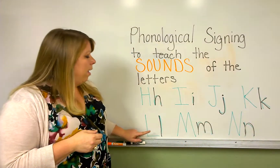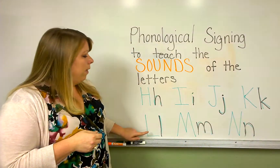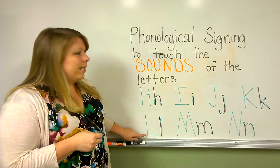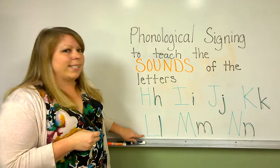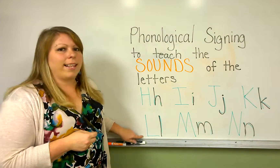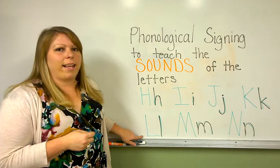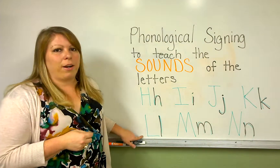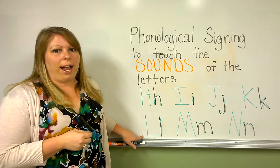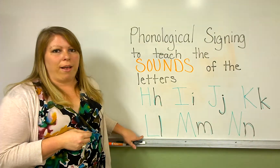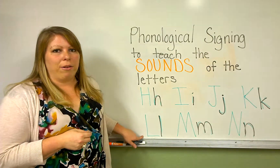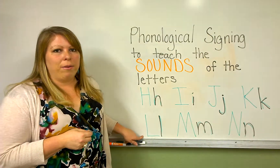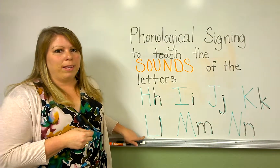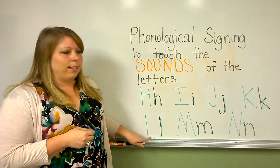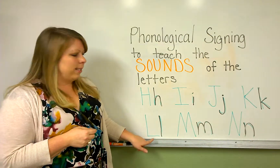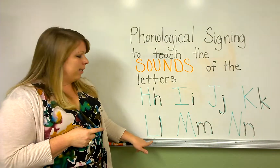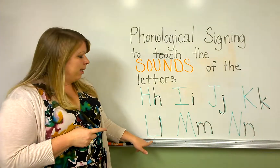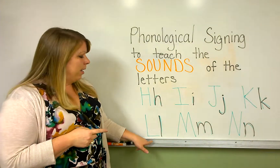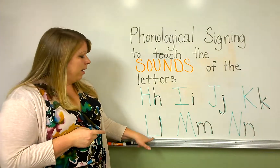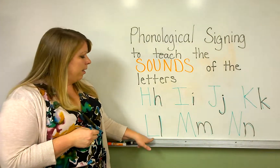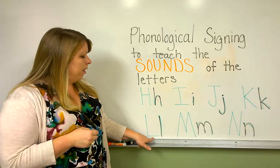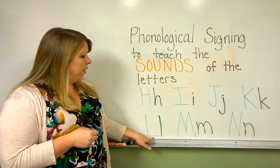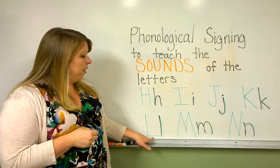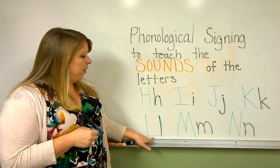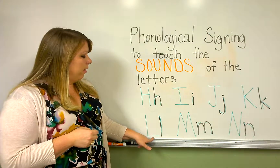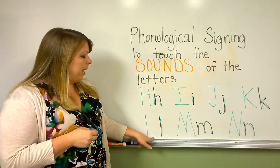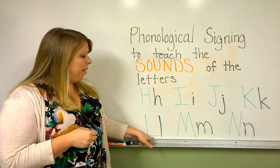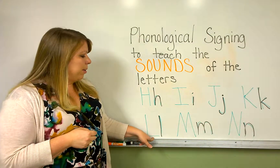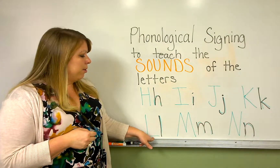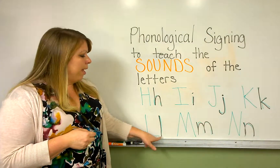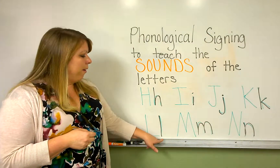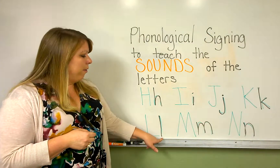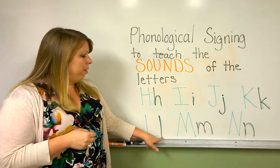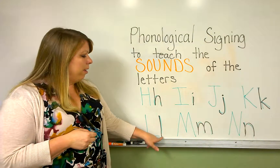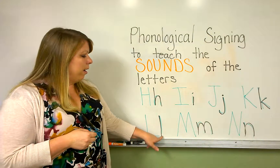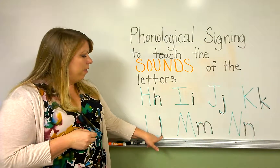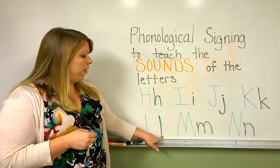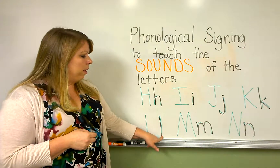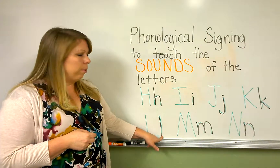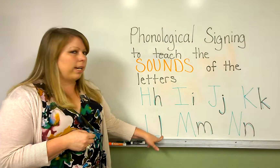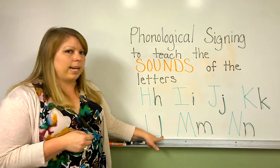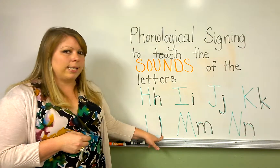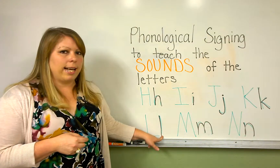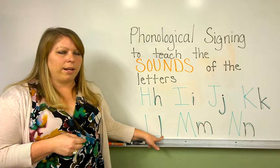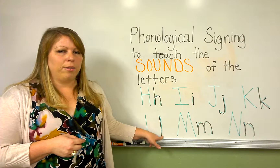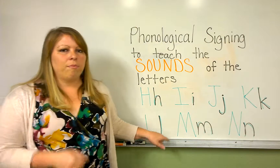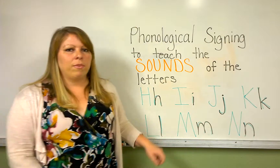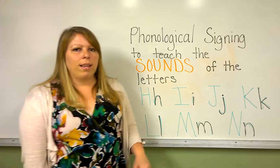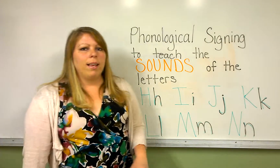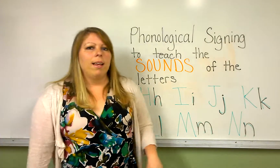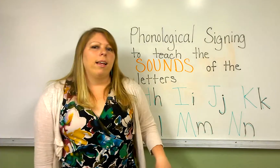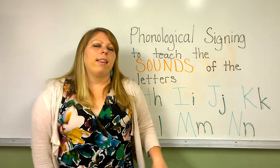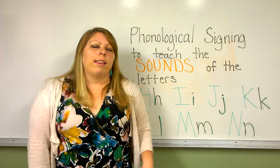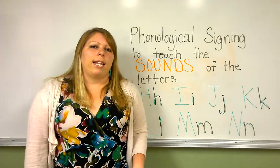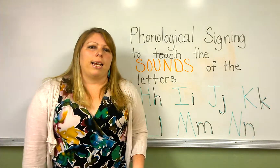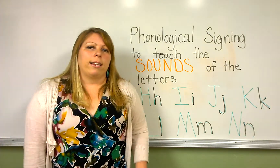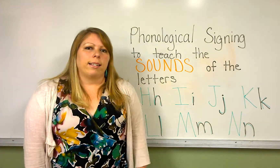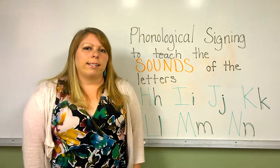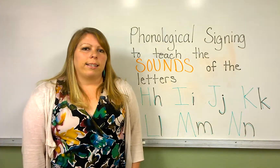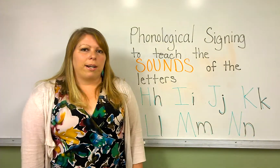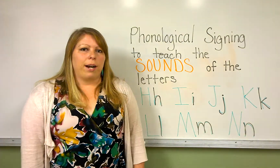This is the letter L. This is the capital L and the lowercase l. The letter